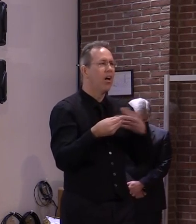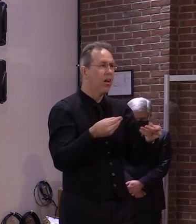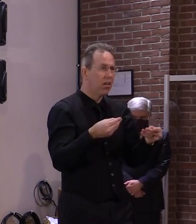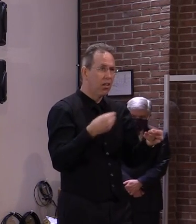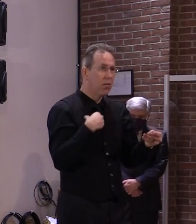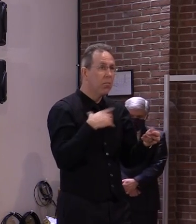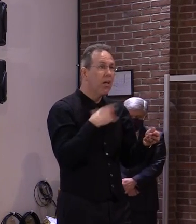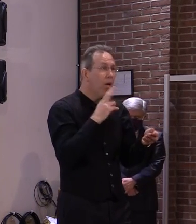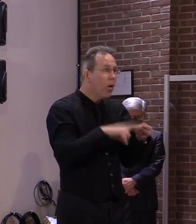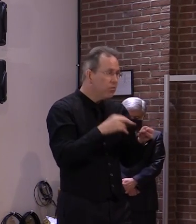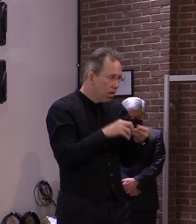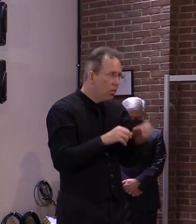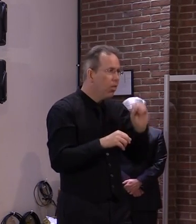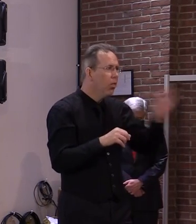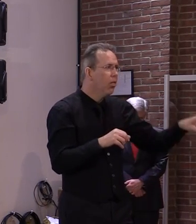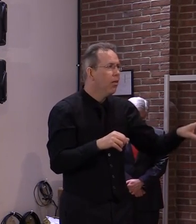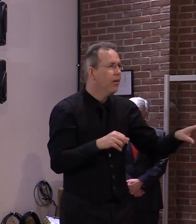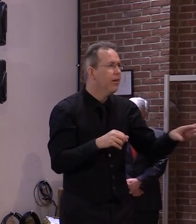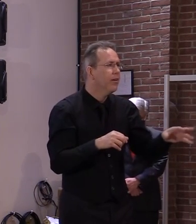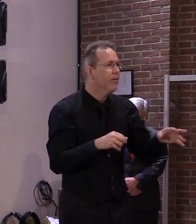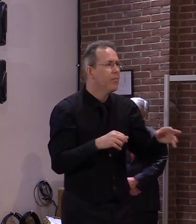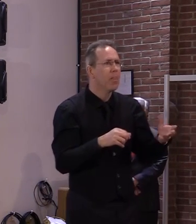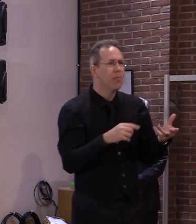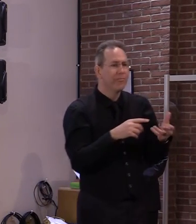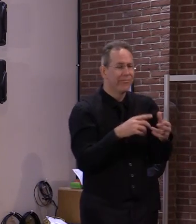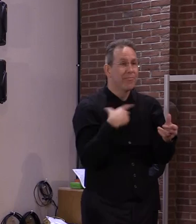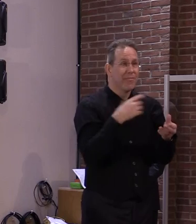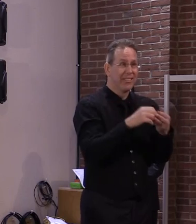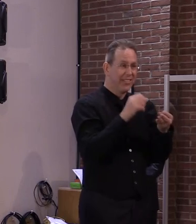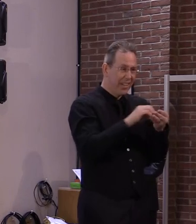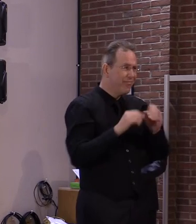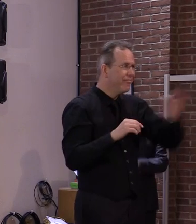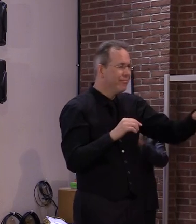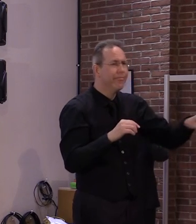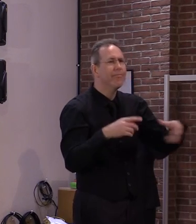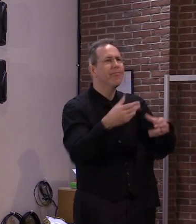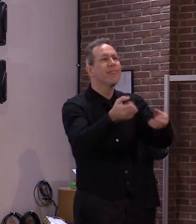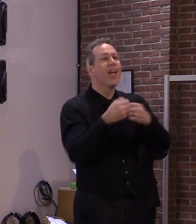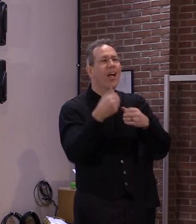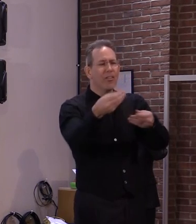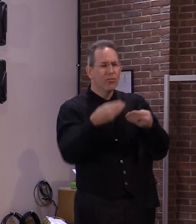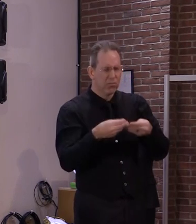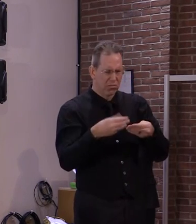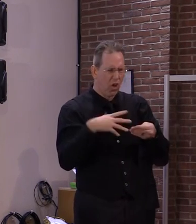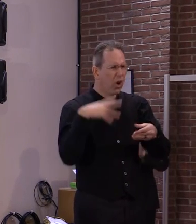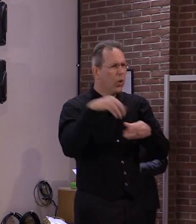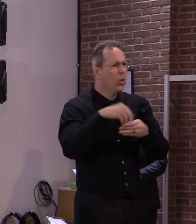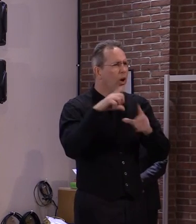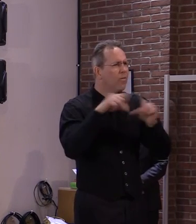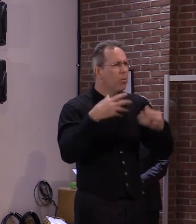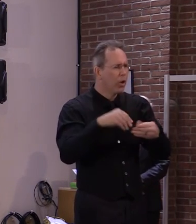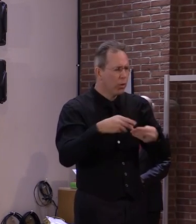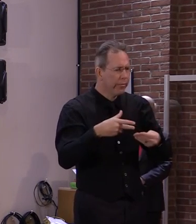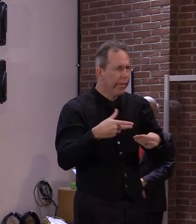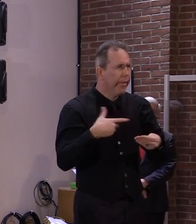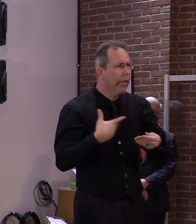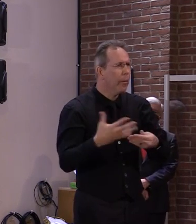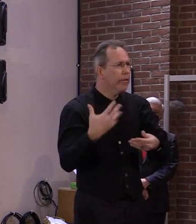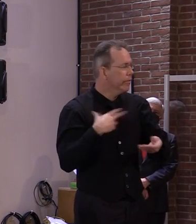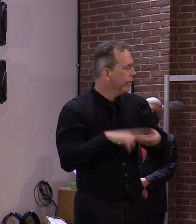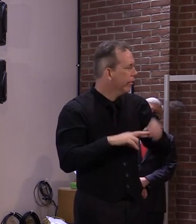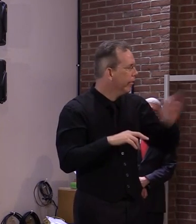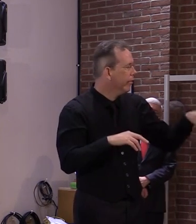out. So we did receive thousands of them before our return prepaid envelope went